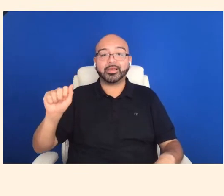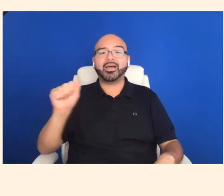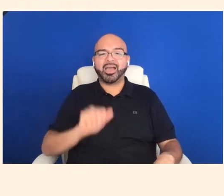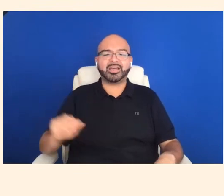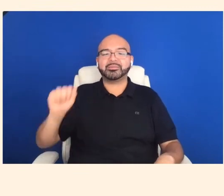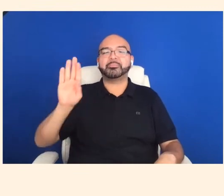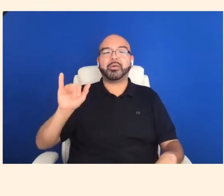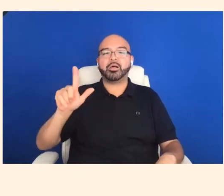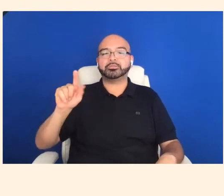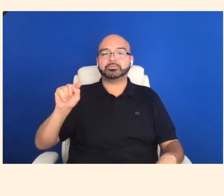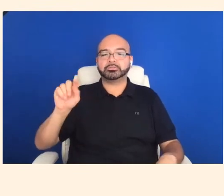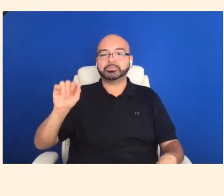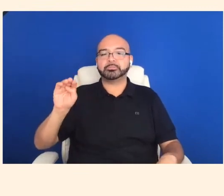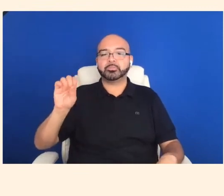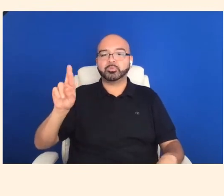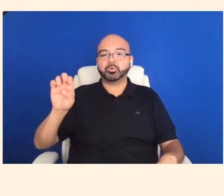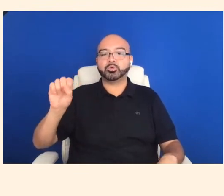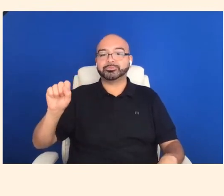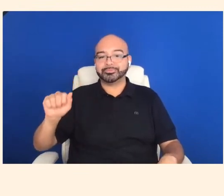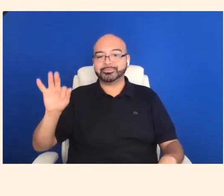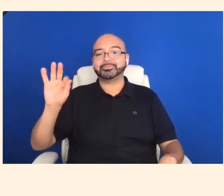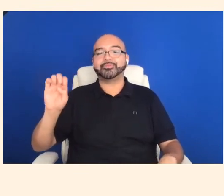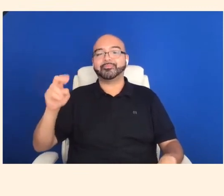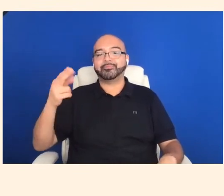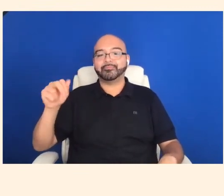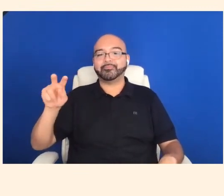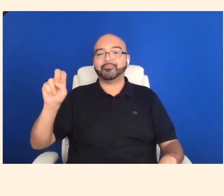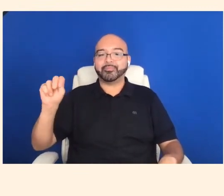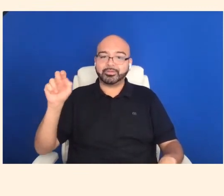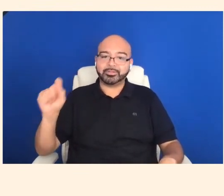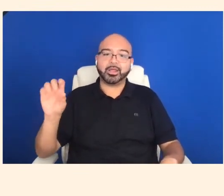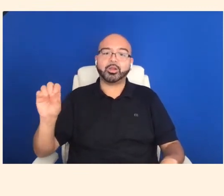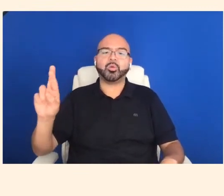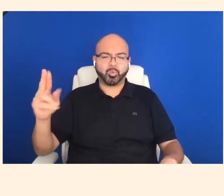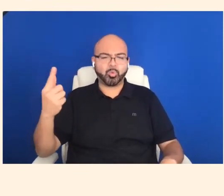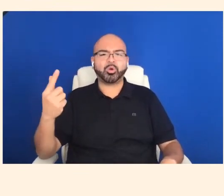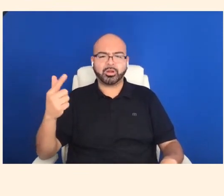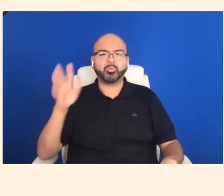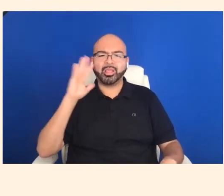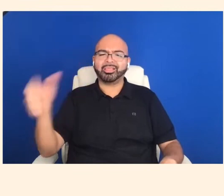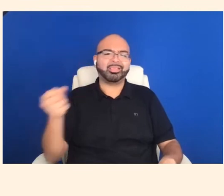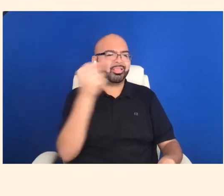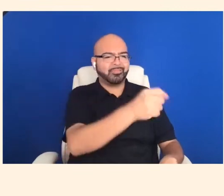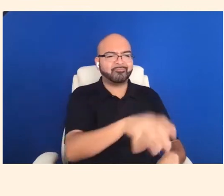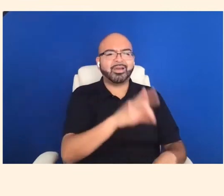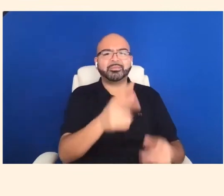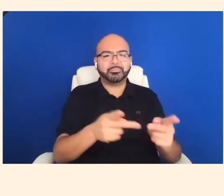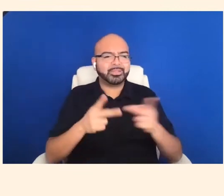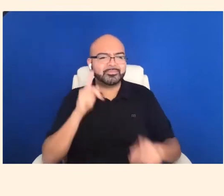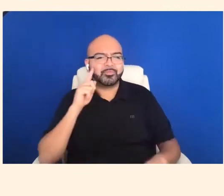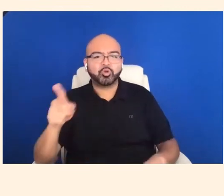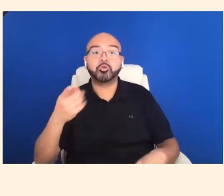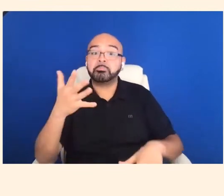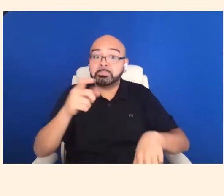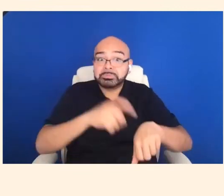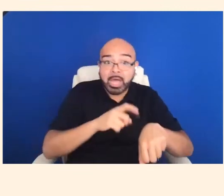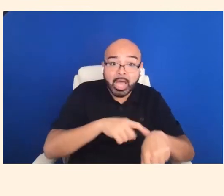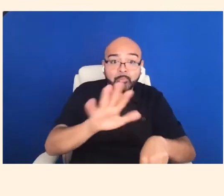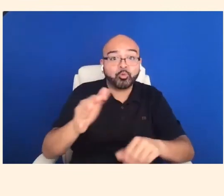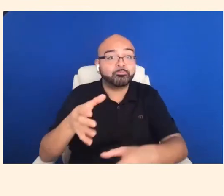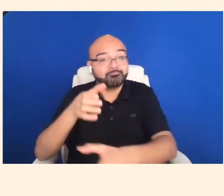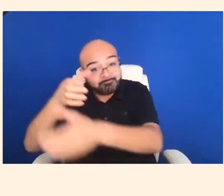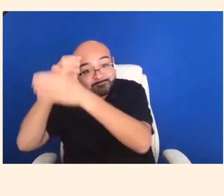melissa@baltimoresafehaven.org, and we will find a place for you. Whether it be your time, your skill set, your expertise, if you know how to